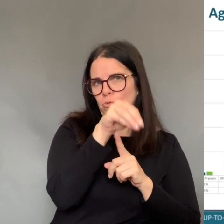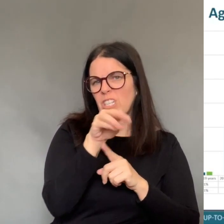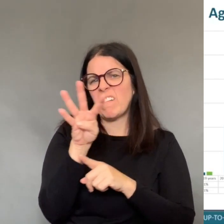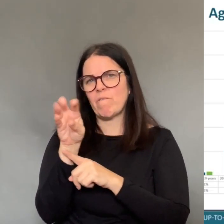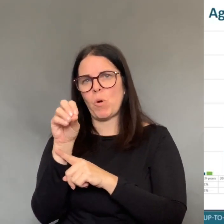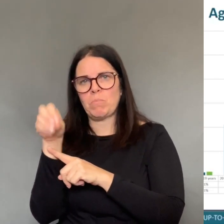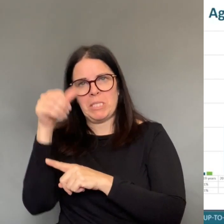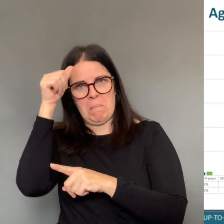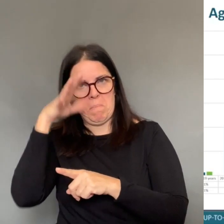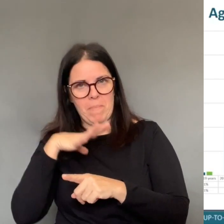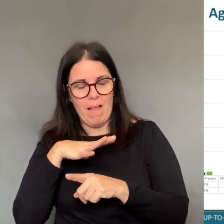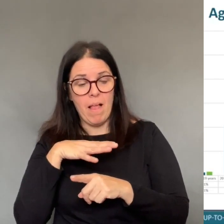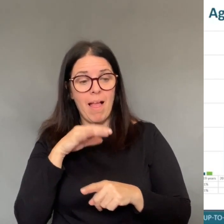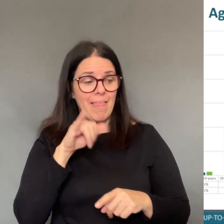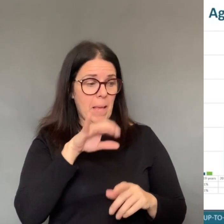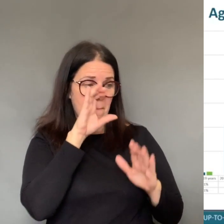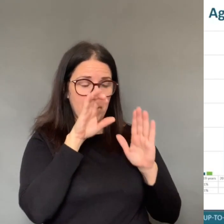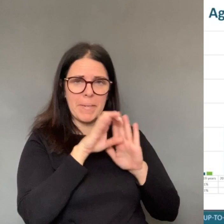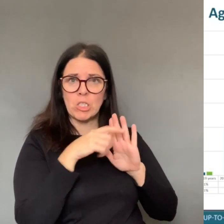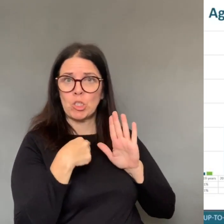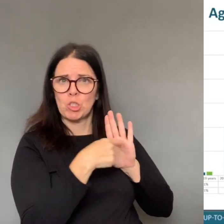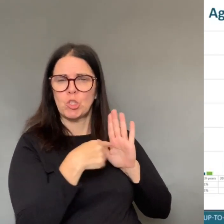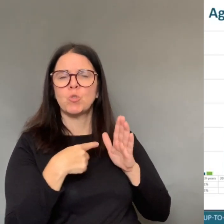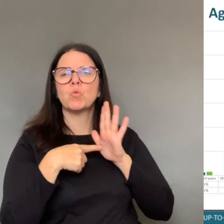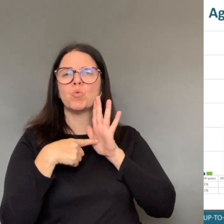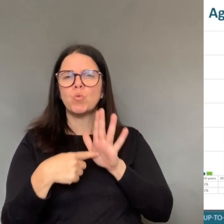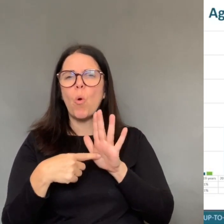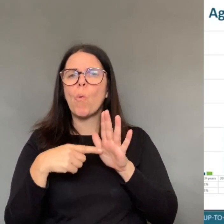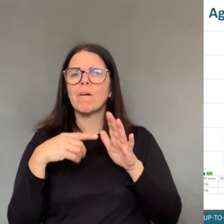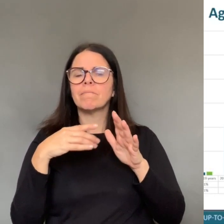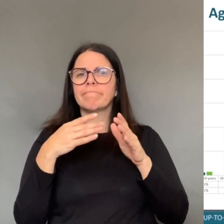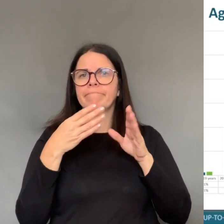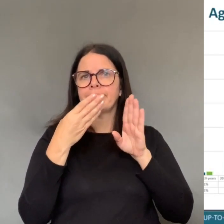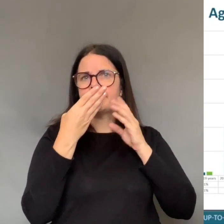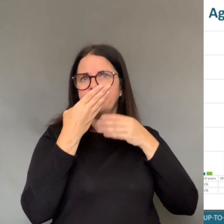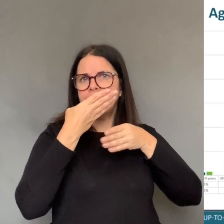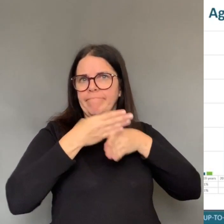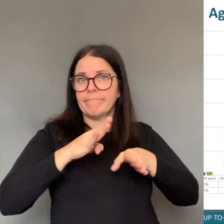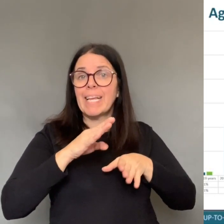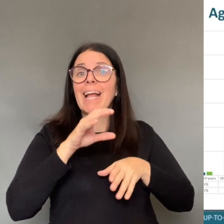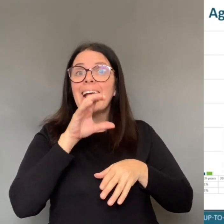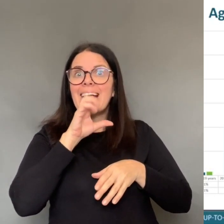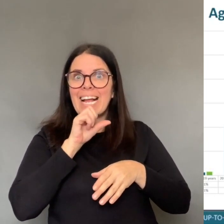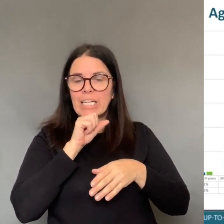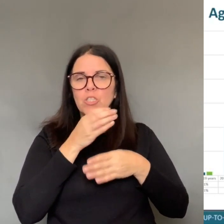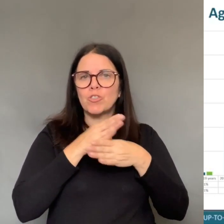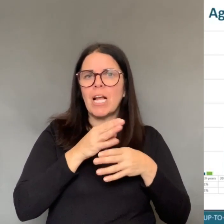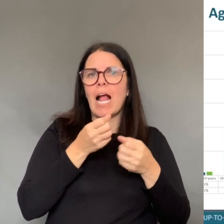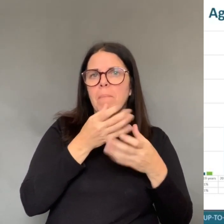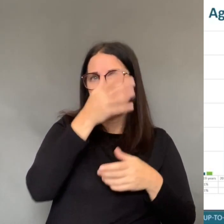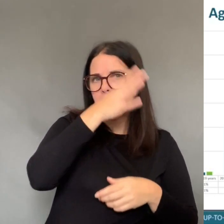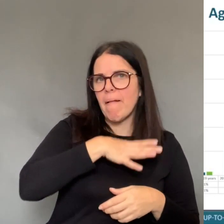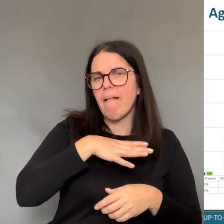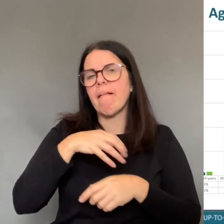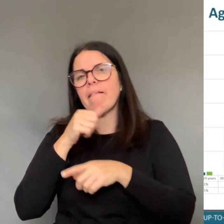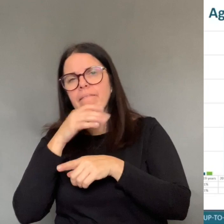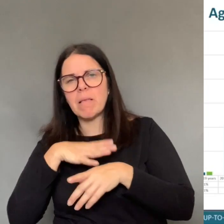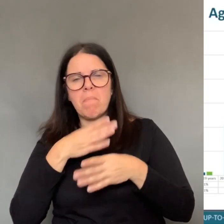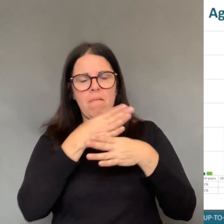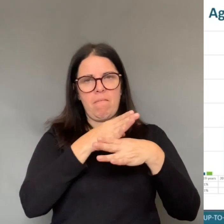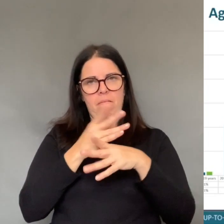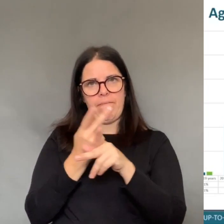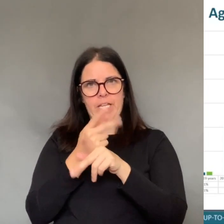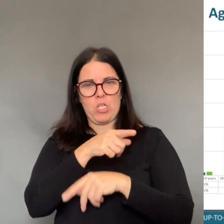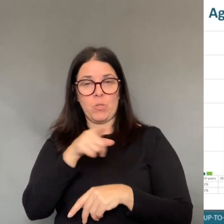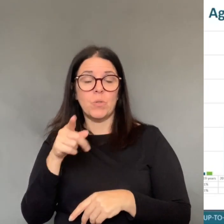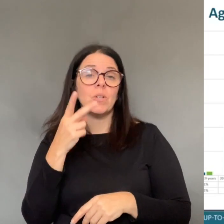age. And we can see that clearly as we are moving up, we have 80 plus seniors with